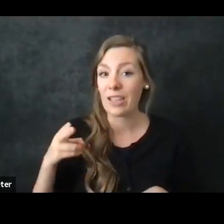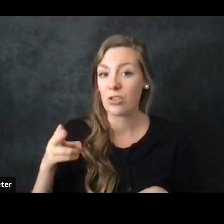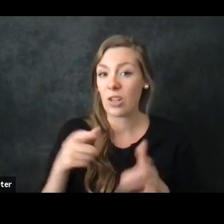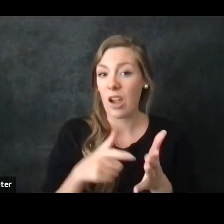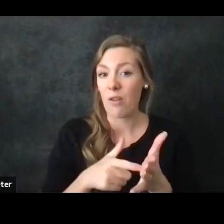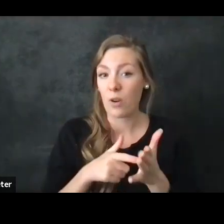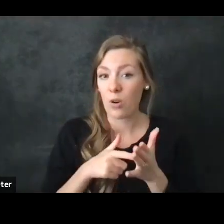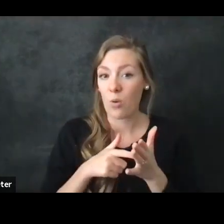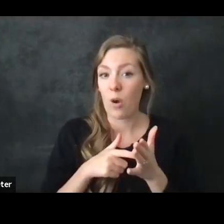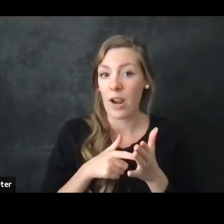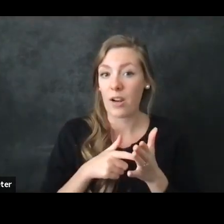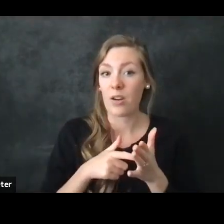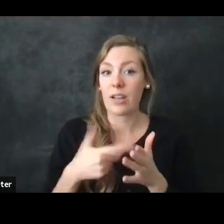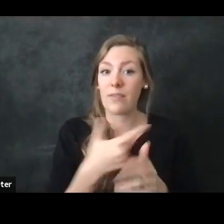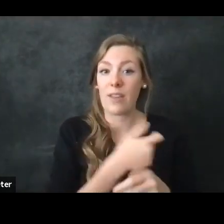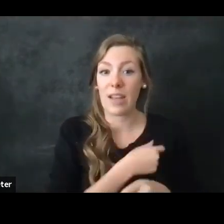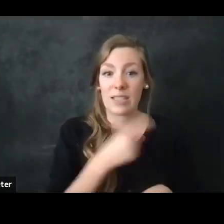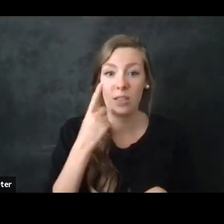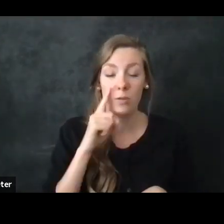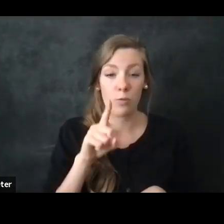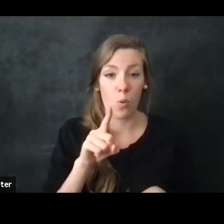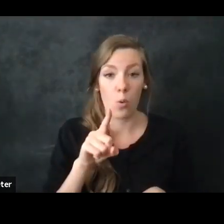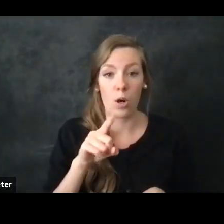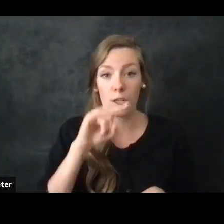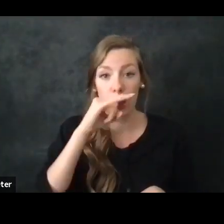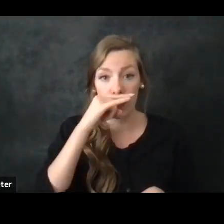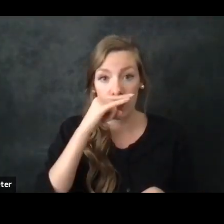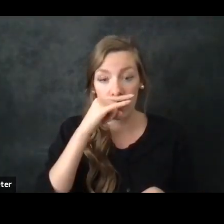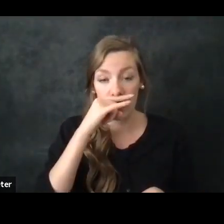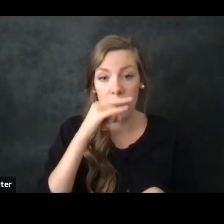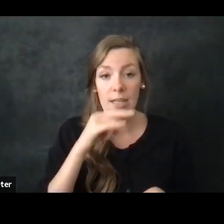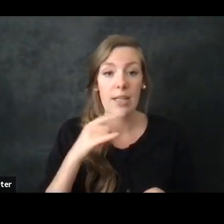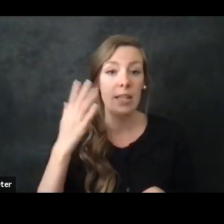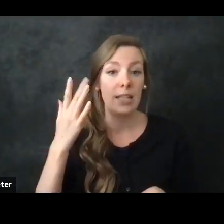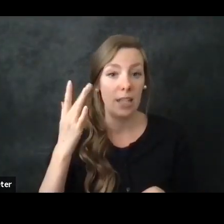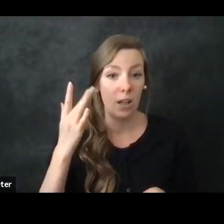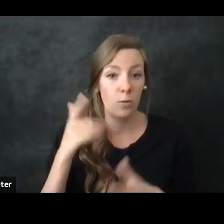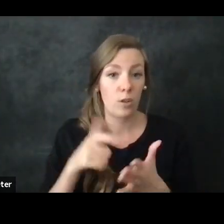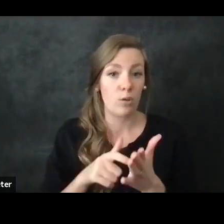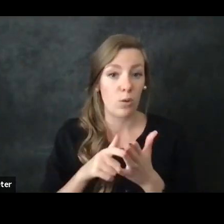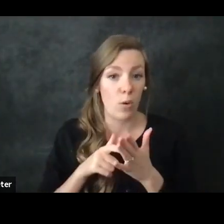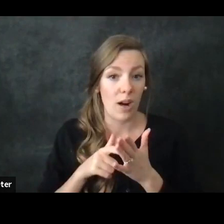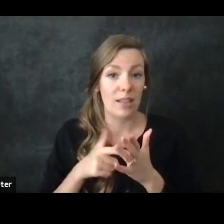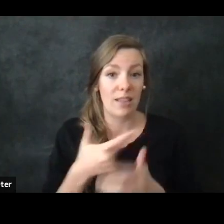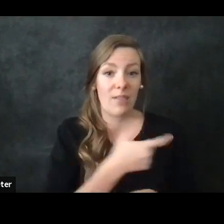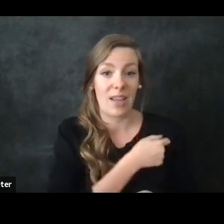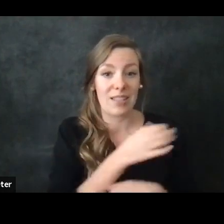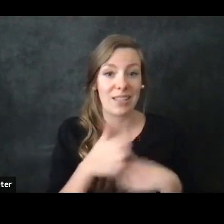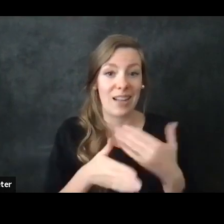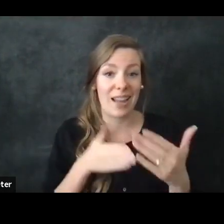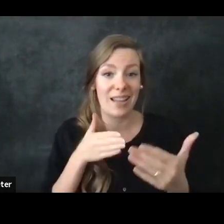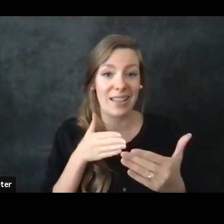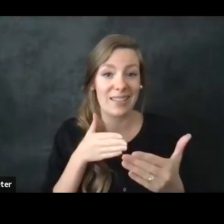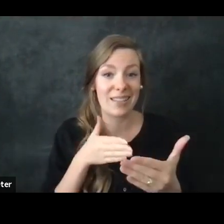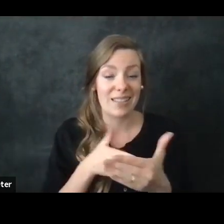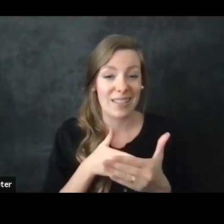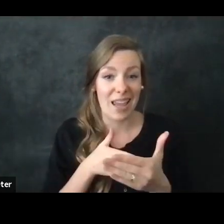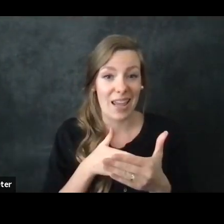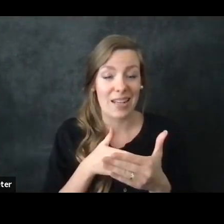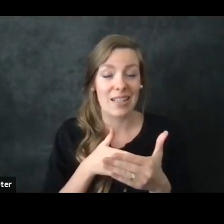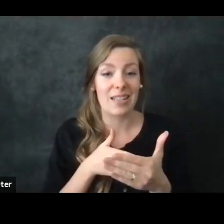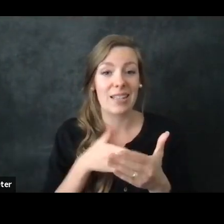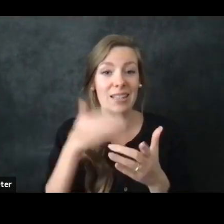in school-age children. California has mandated that school-age children be vaccinated against 10 vaccine-preventable